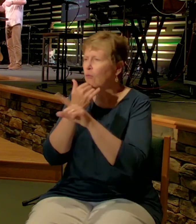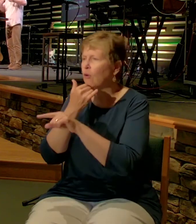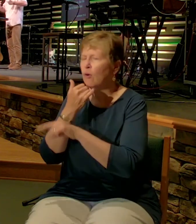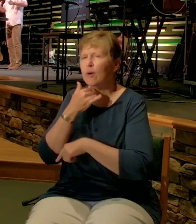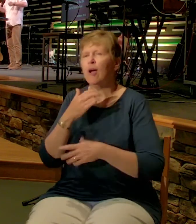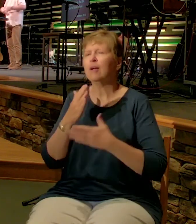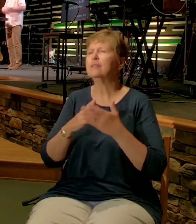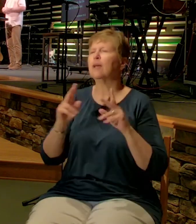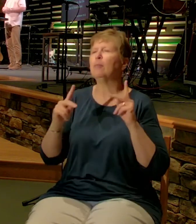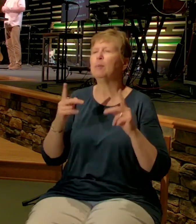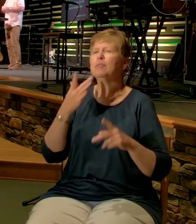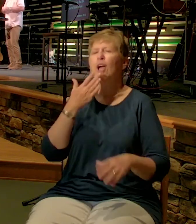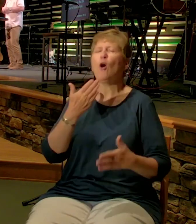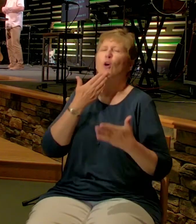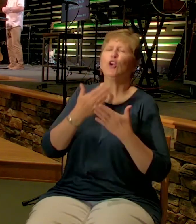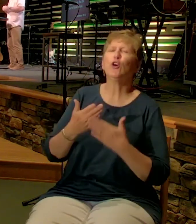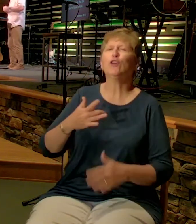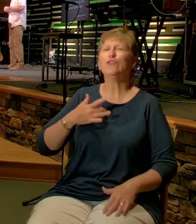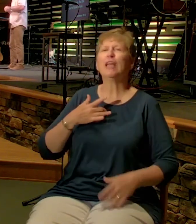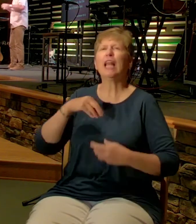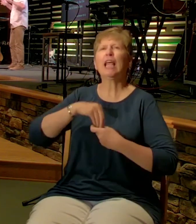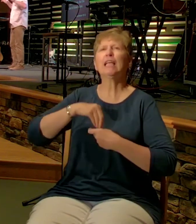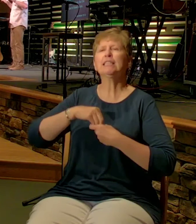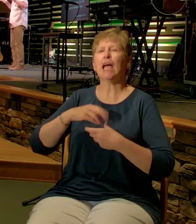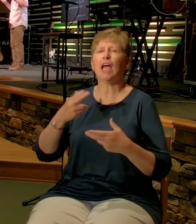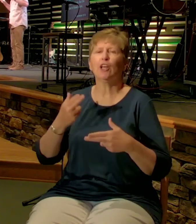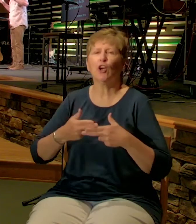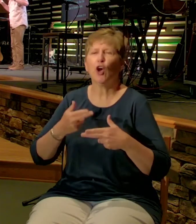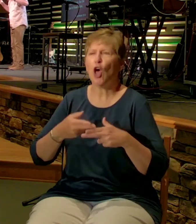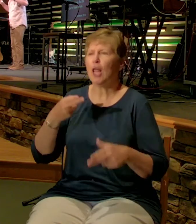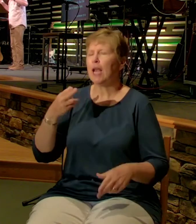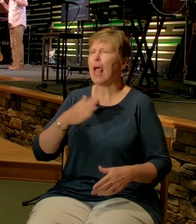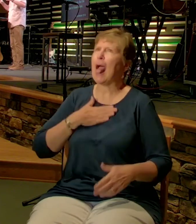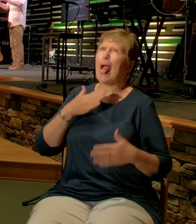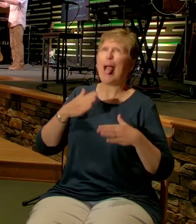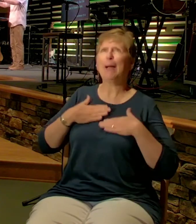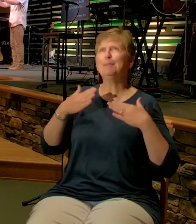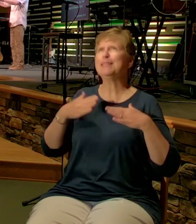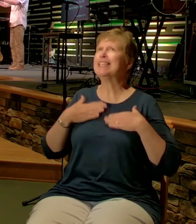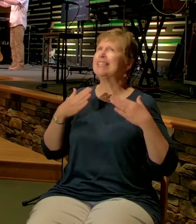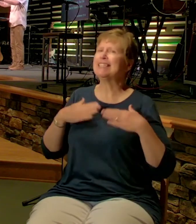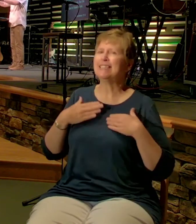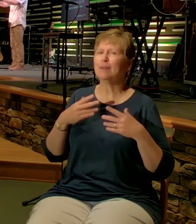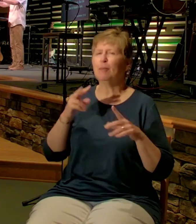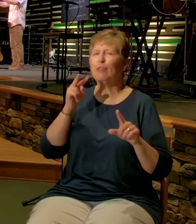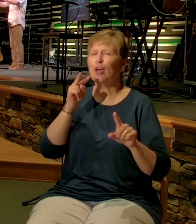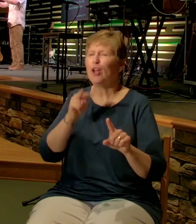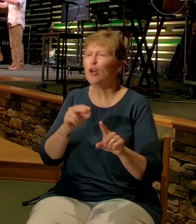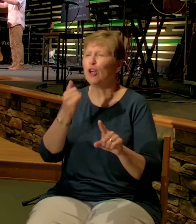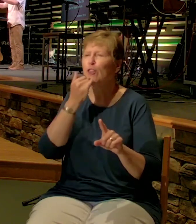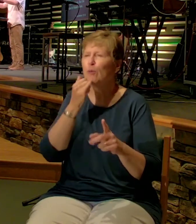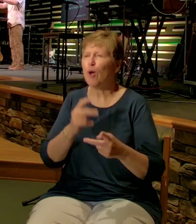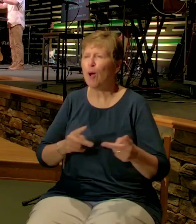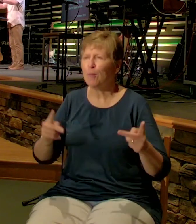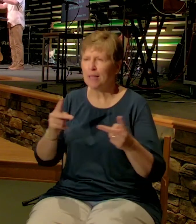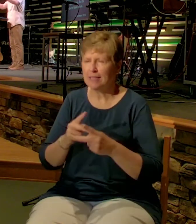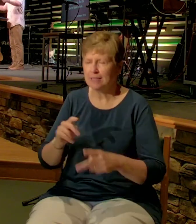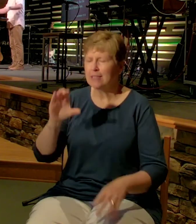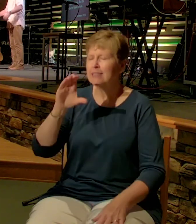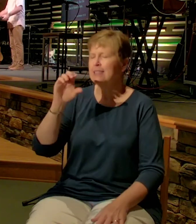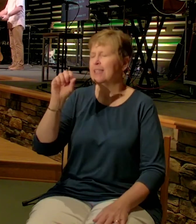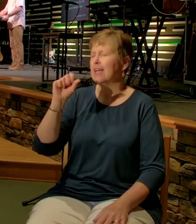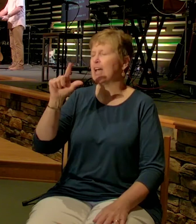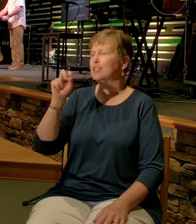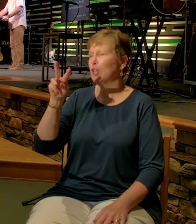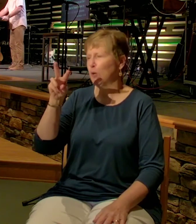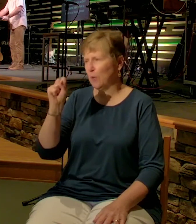this good feeling inside. Sometimes they call it happiness, but they're looking in all the wrong places. C.S. Lewis, he once